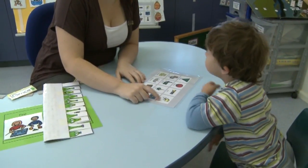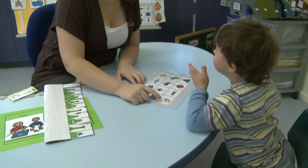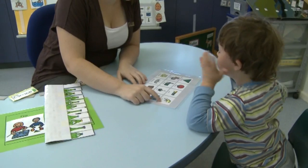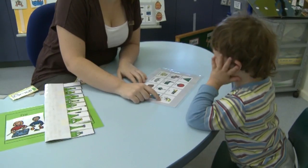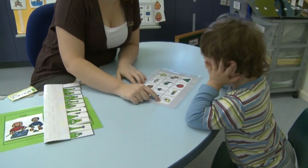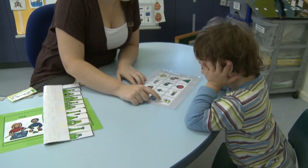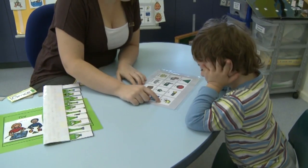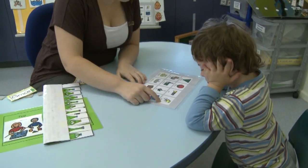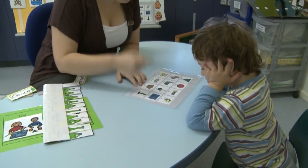routine.